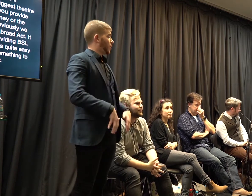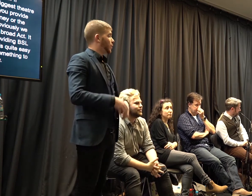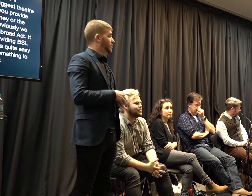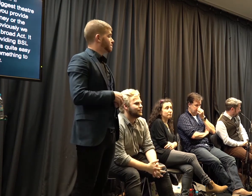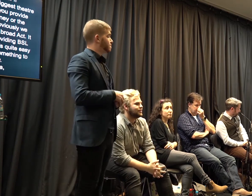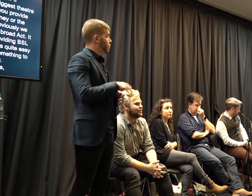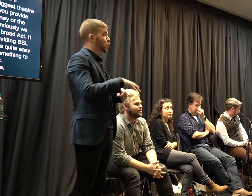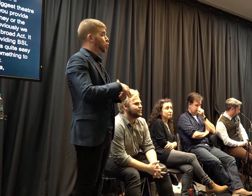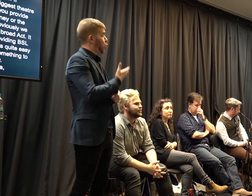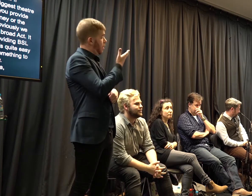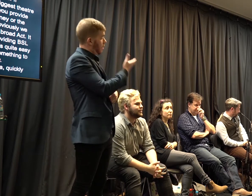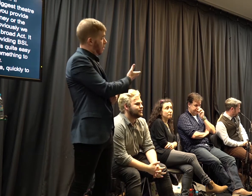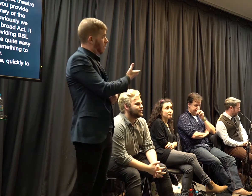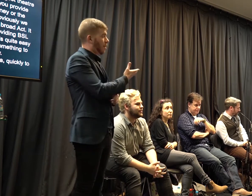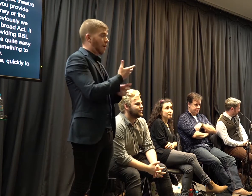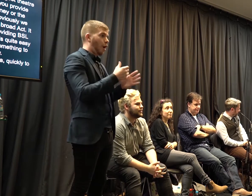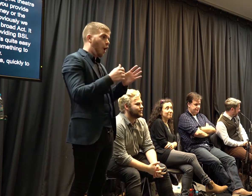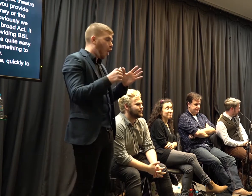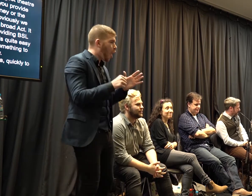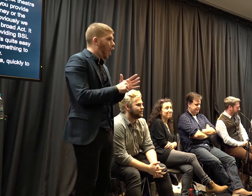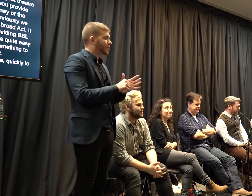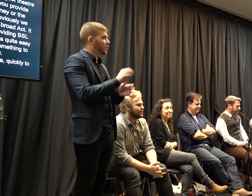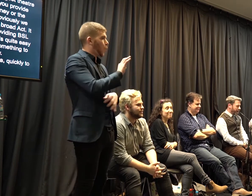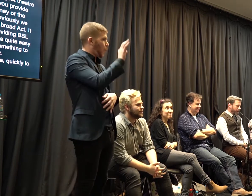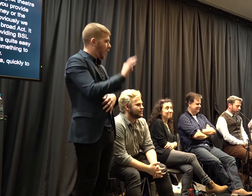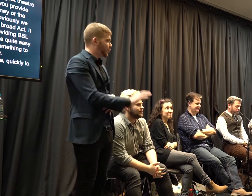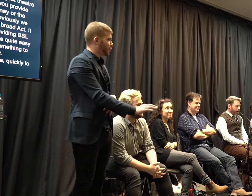to you, the hardest question, potentially,